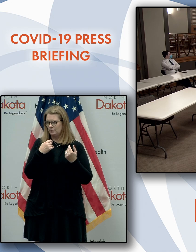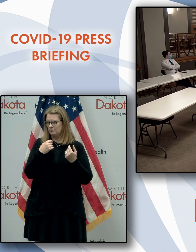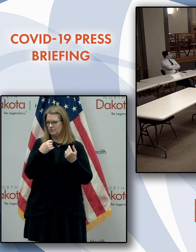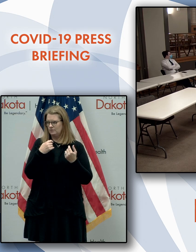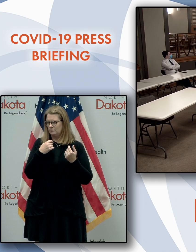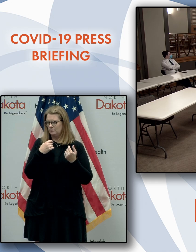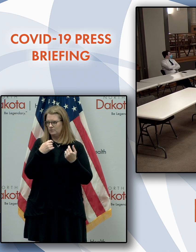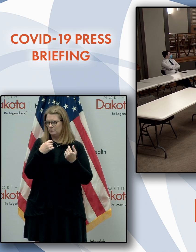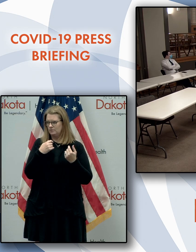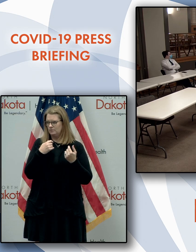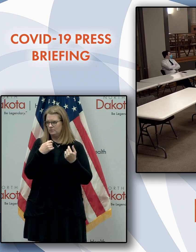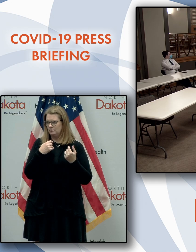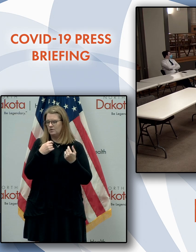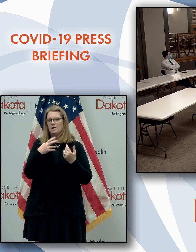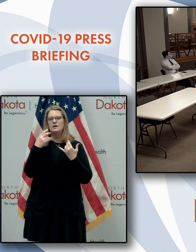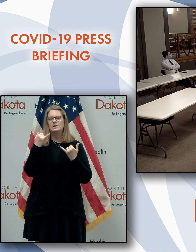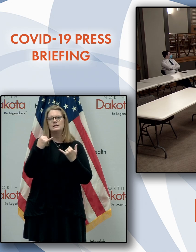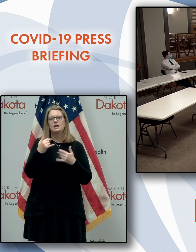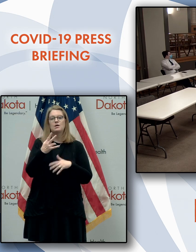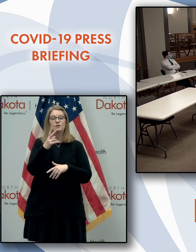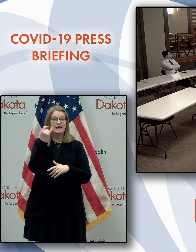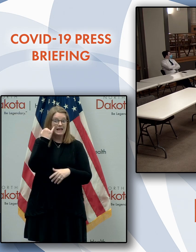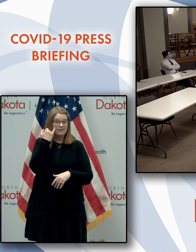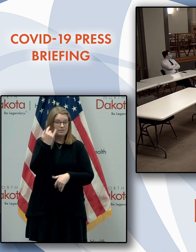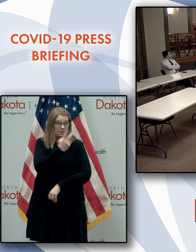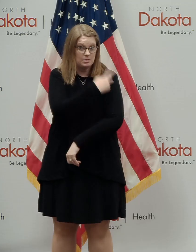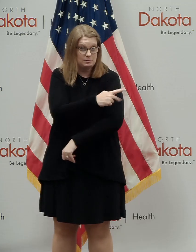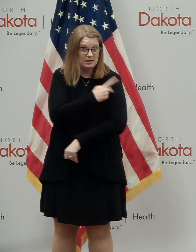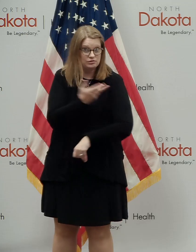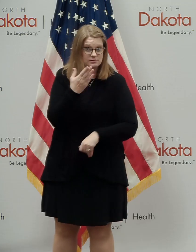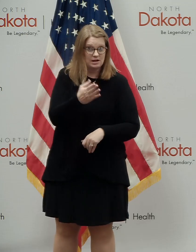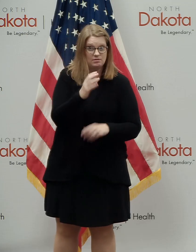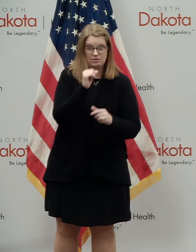don't have COVID from catching COVID while at the hospital?